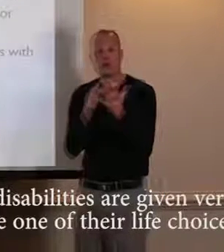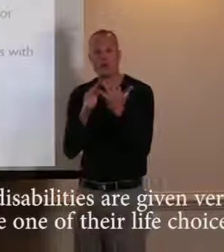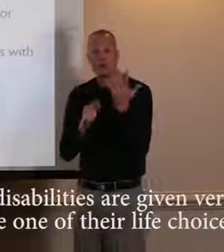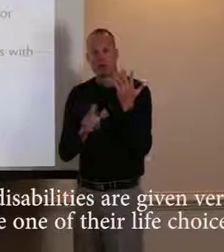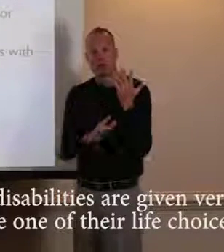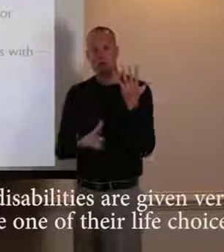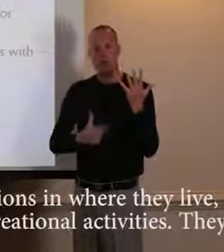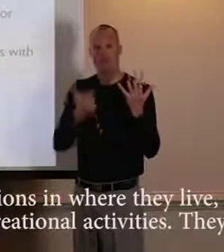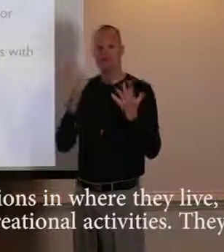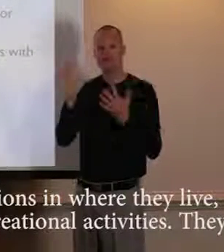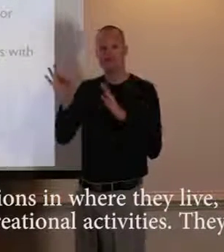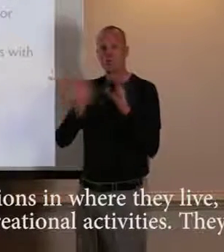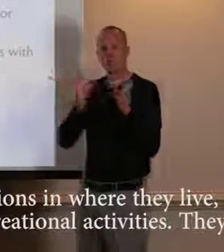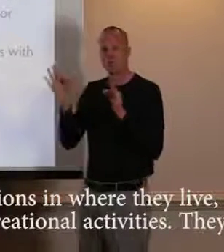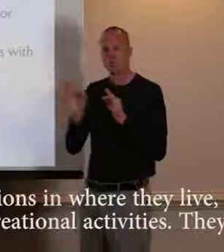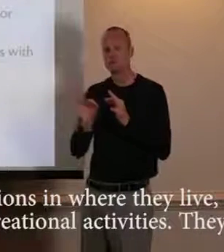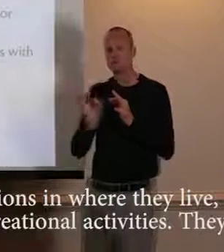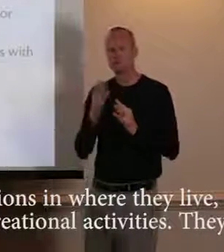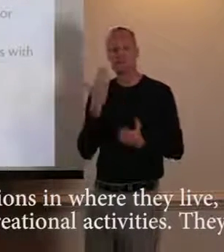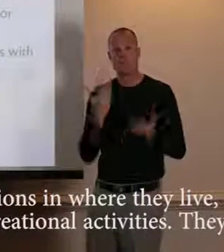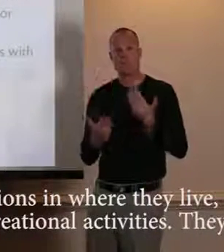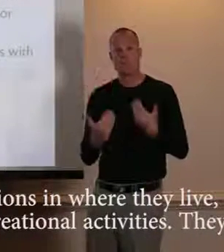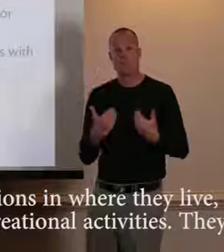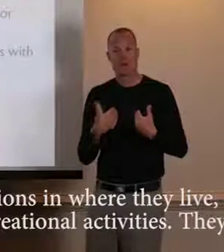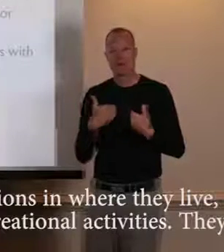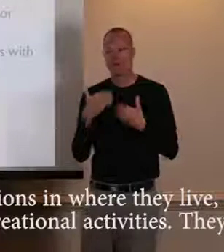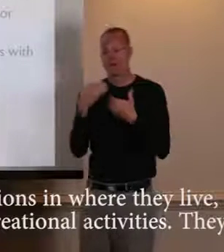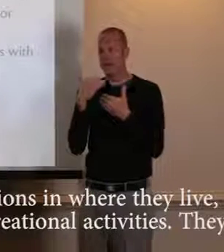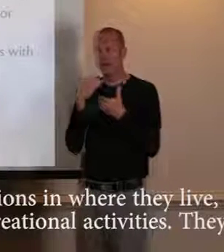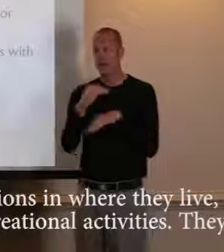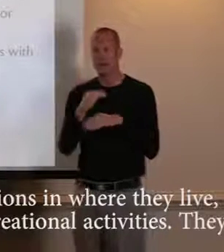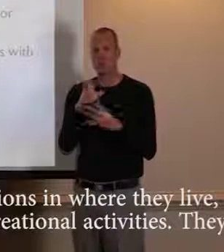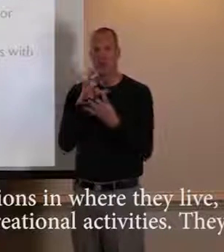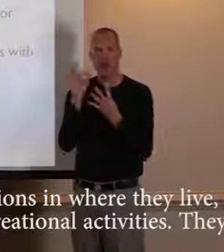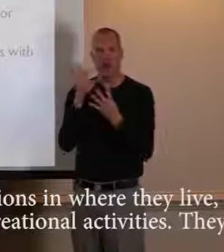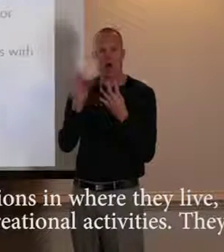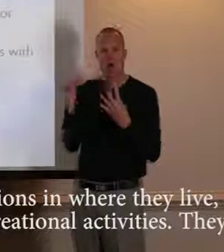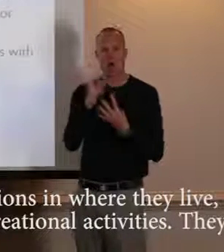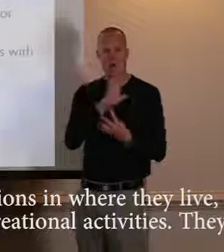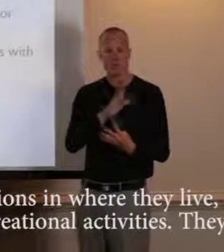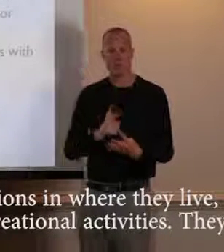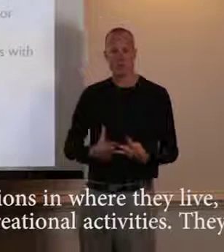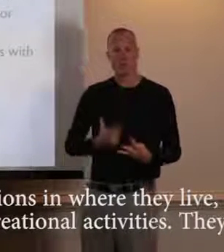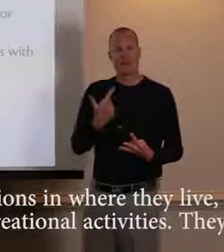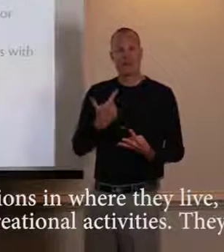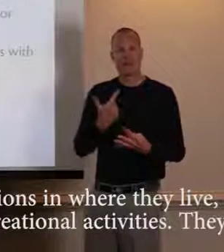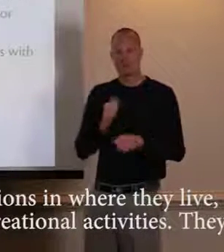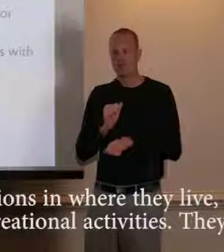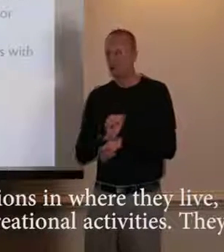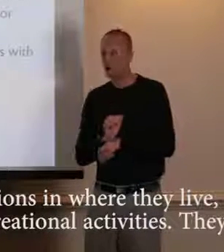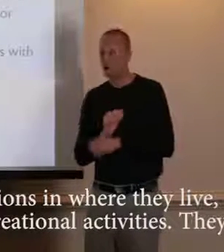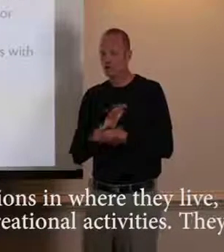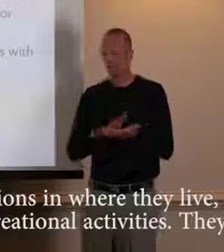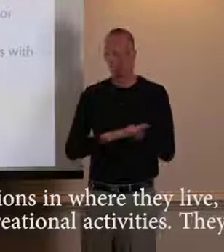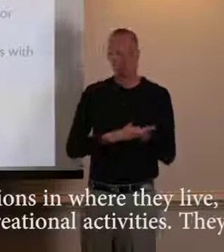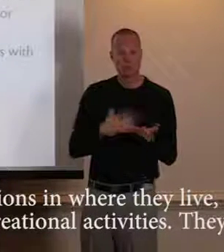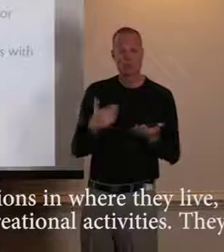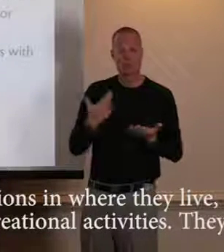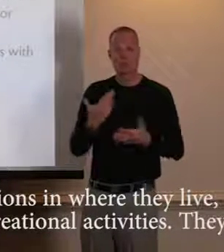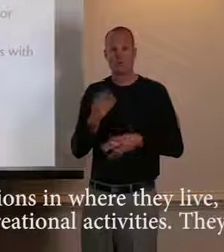choices. So they may have limited options in where they live, work, go to school, or do recreational activities. They